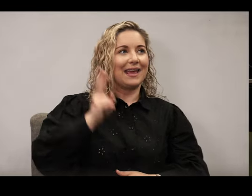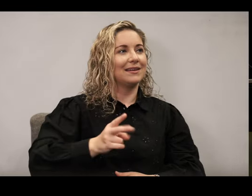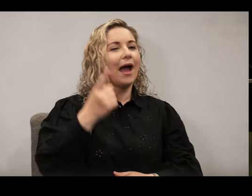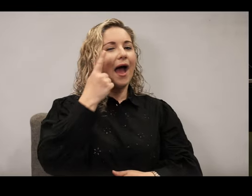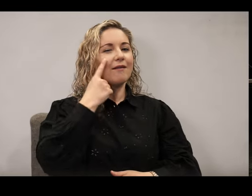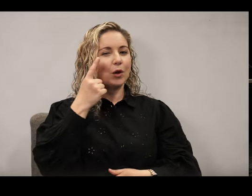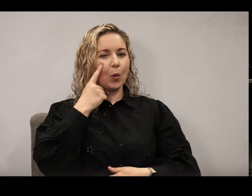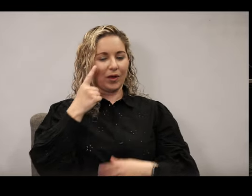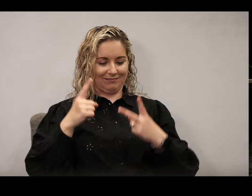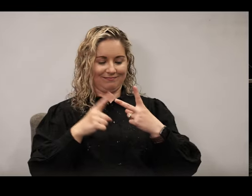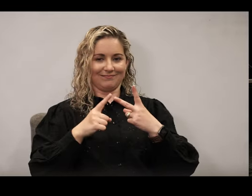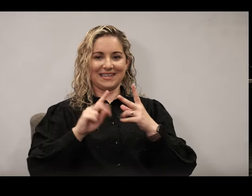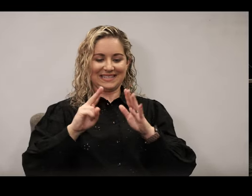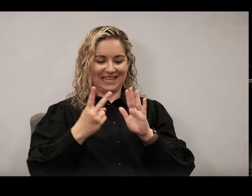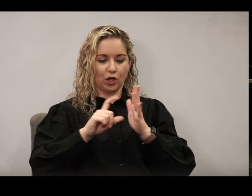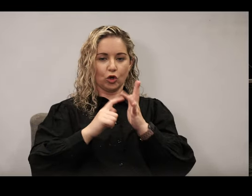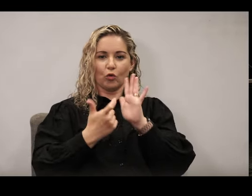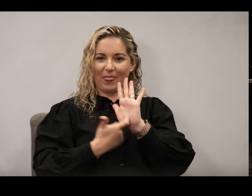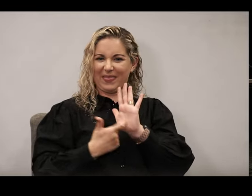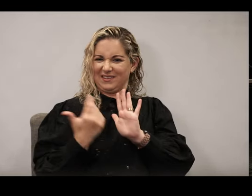before.